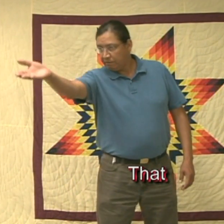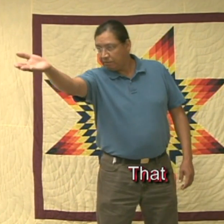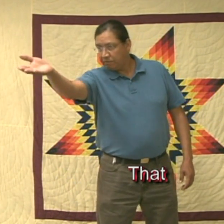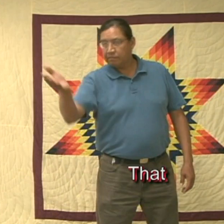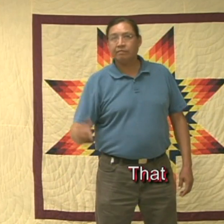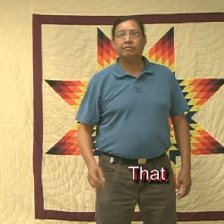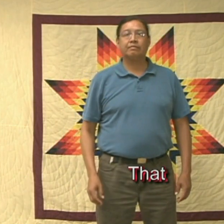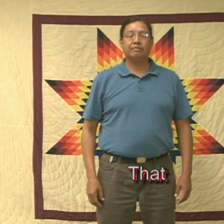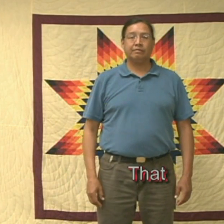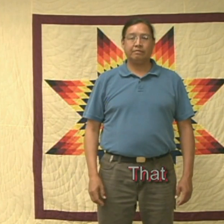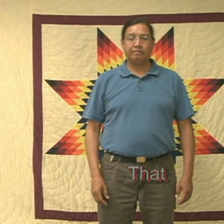Hey.